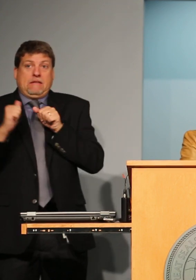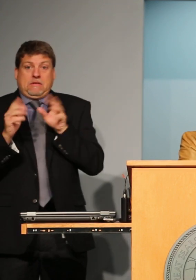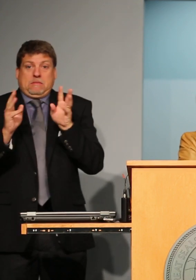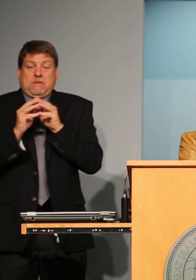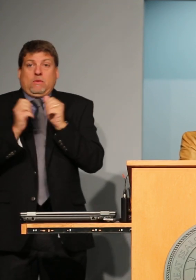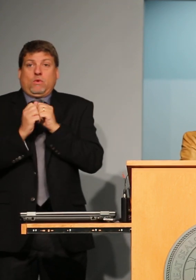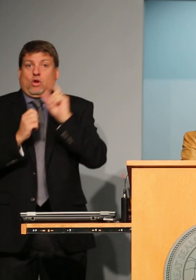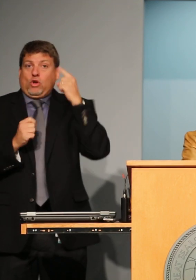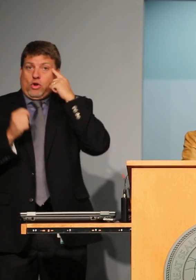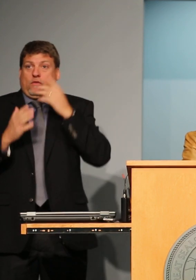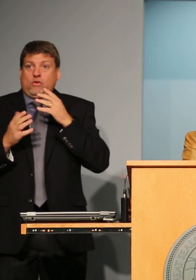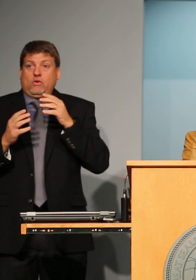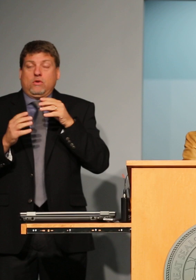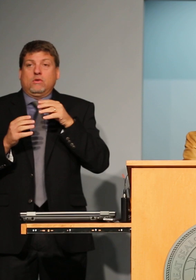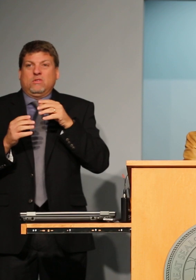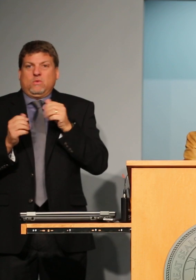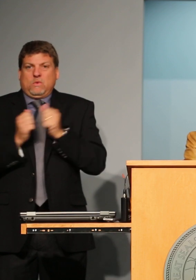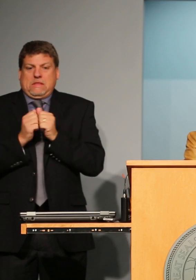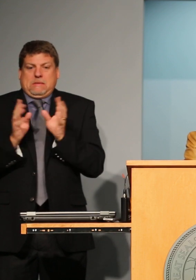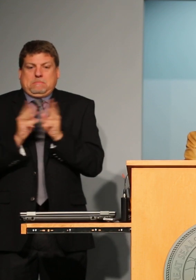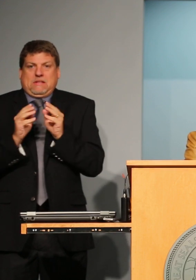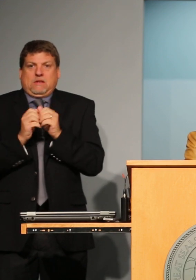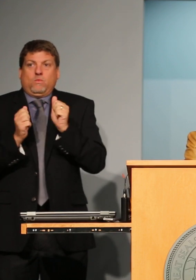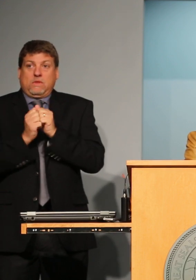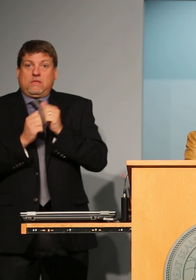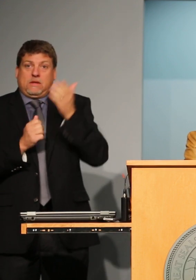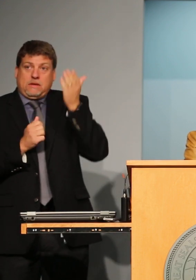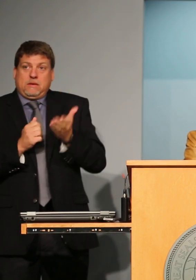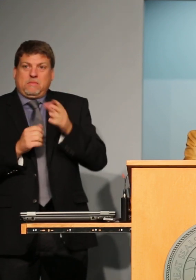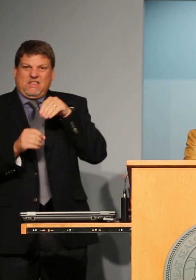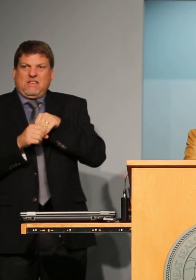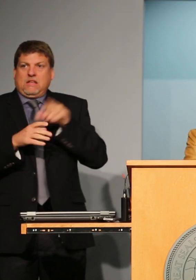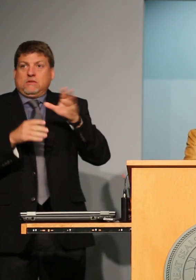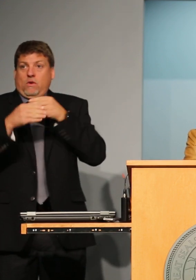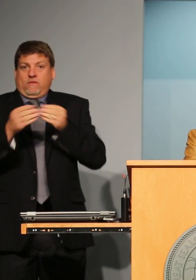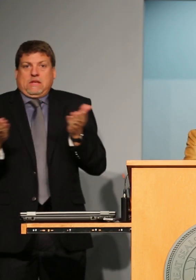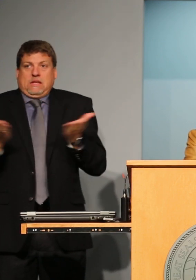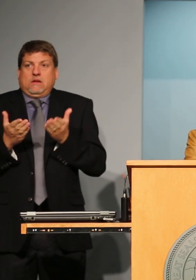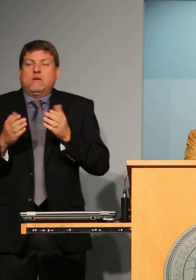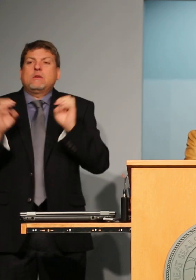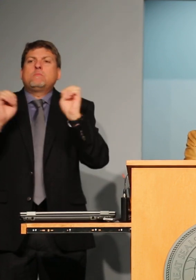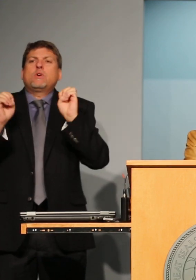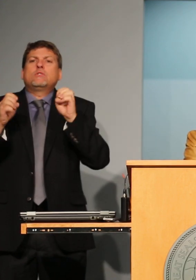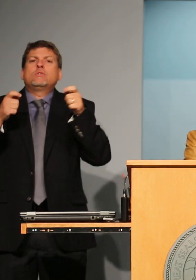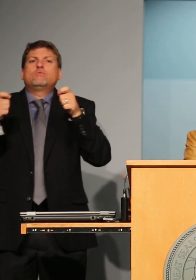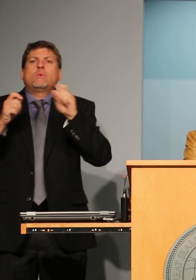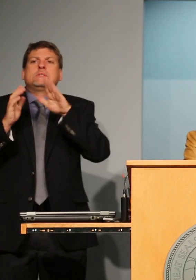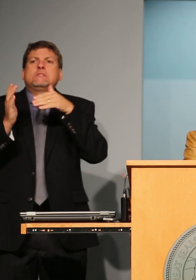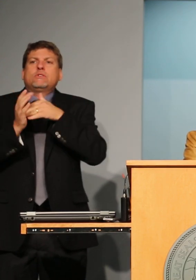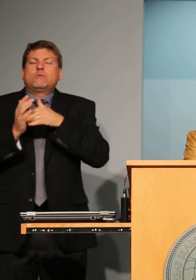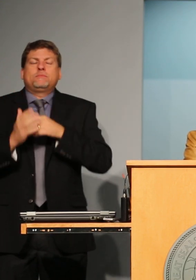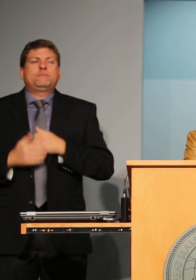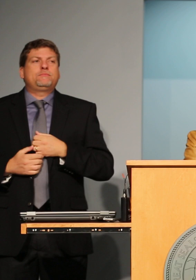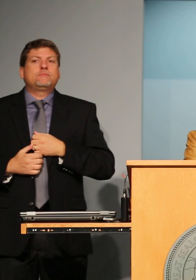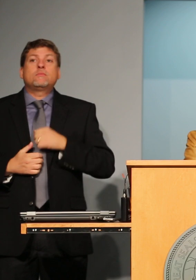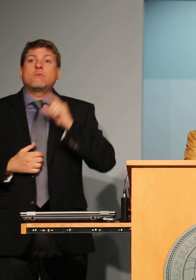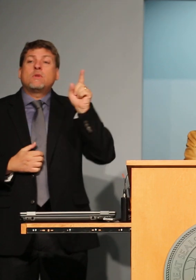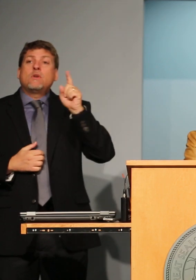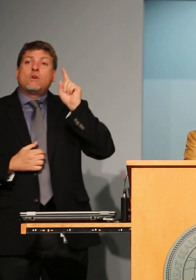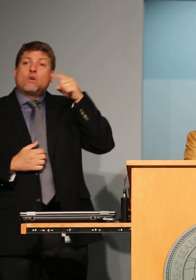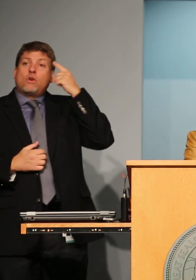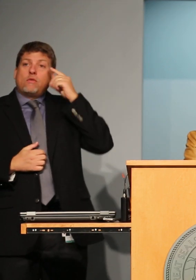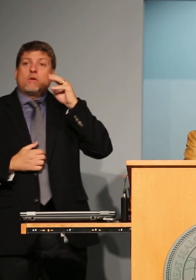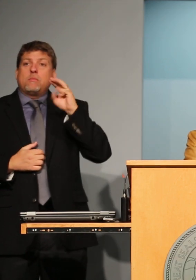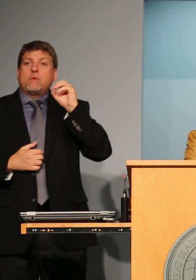his office here at the Emergency Management Control Center. Governor McCrory has also